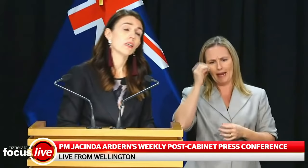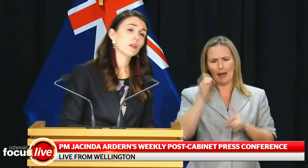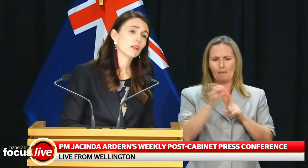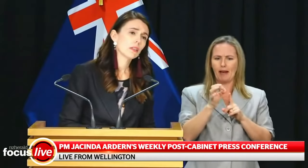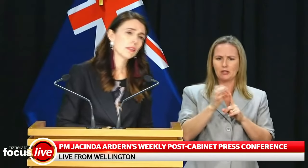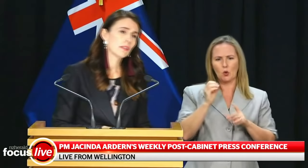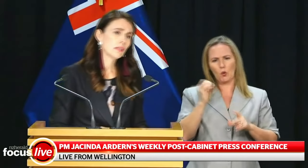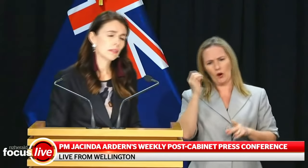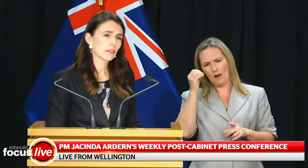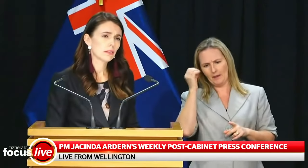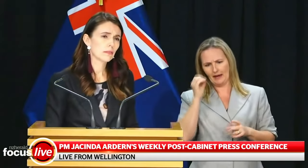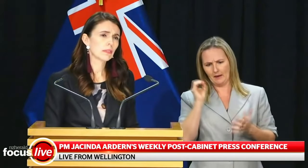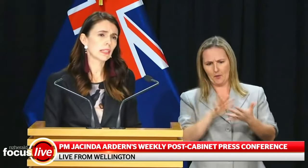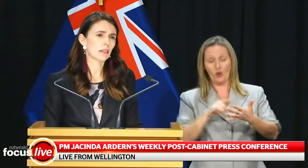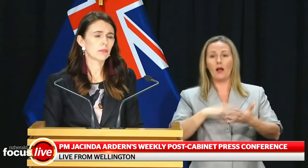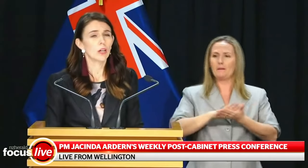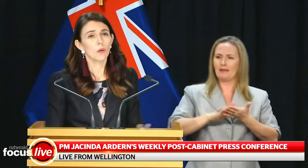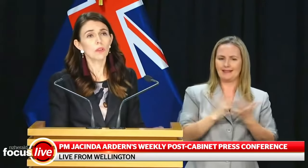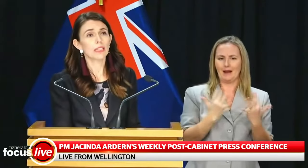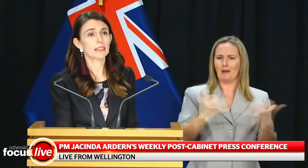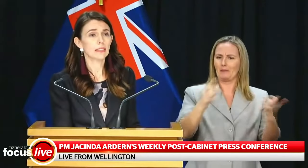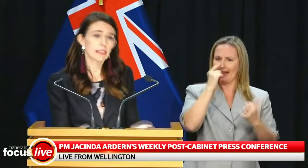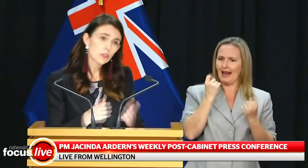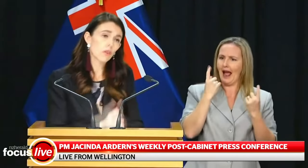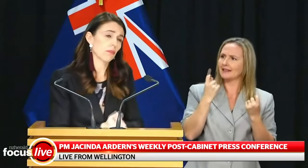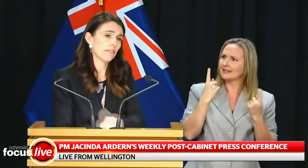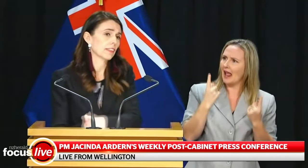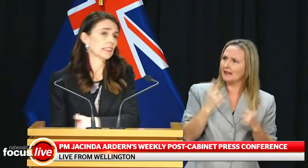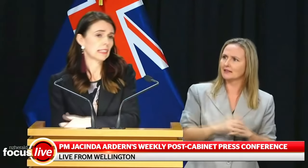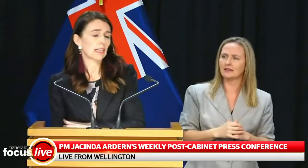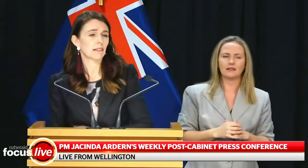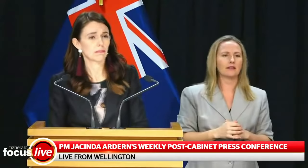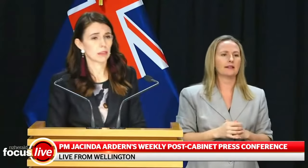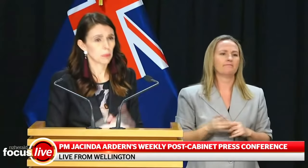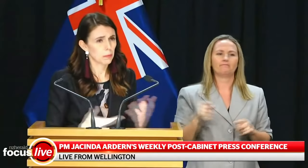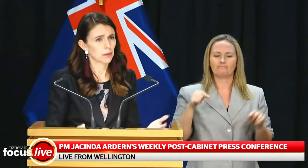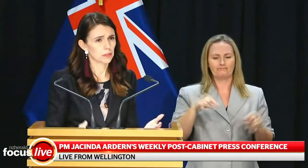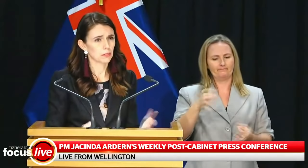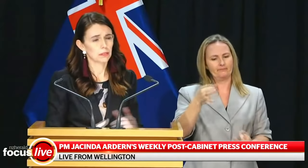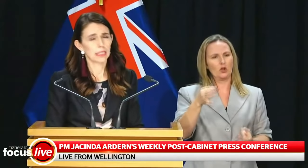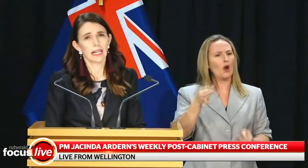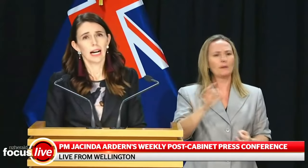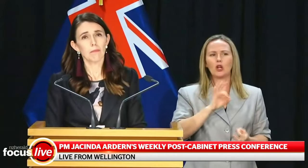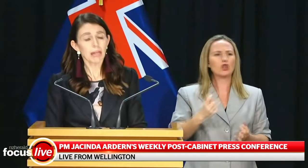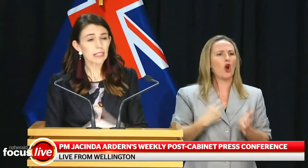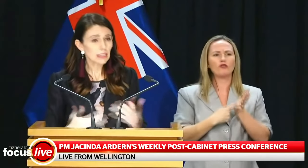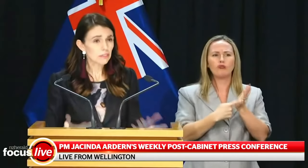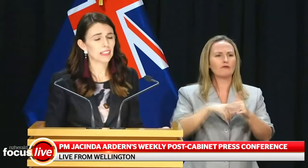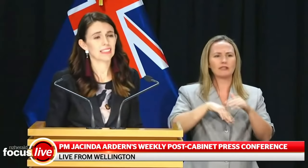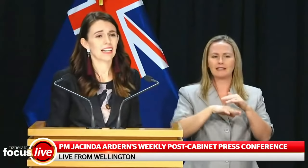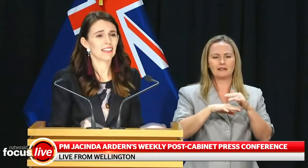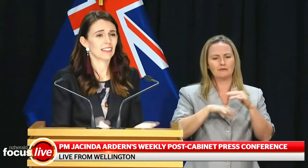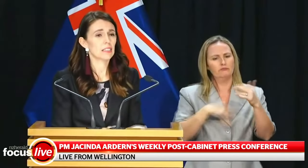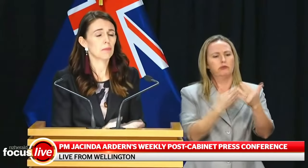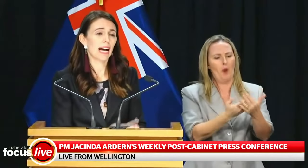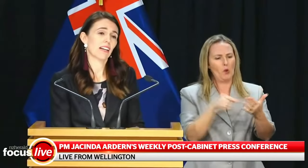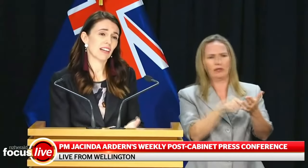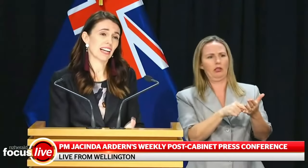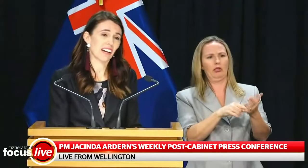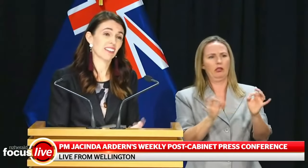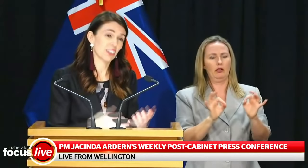making their views heard? Yeah. Well, look, it's not referenced in the proposal, but it is fair to say that it